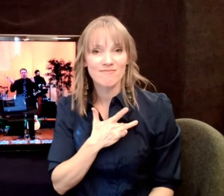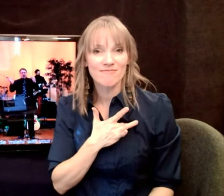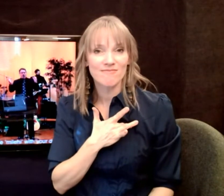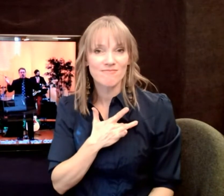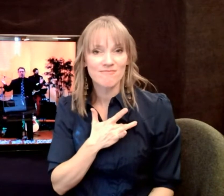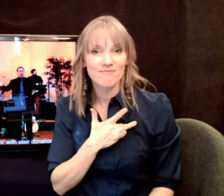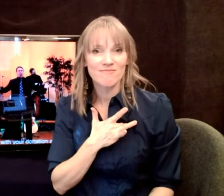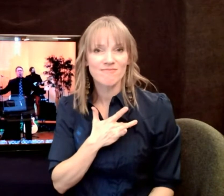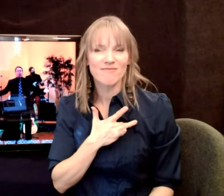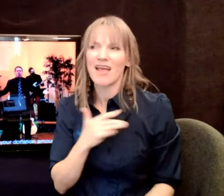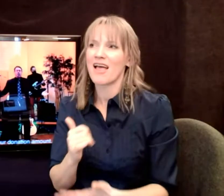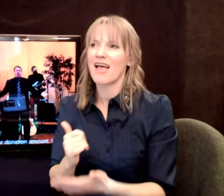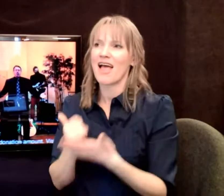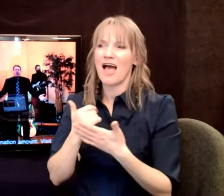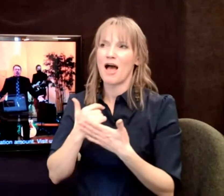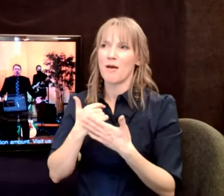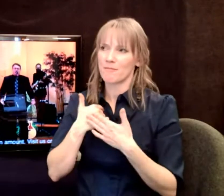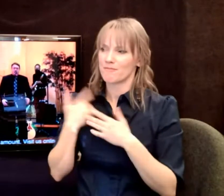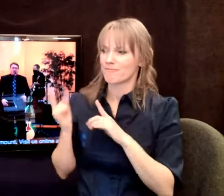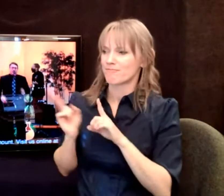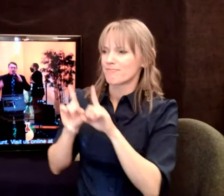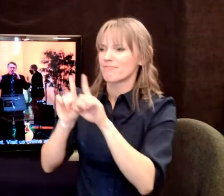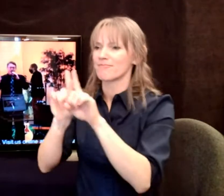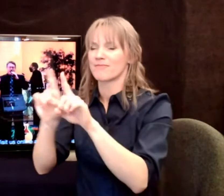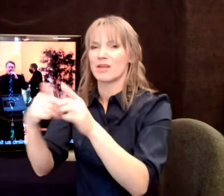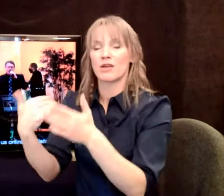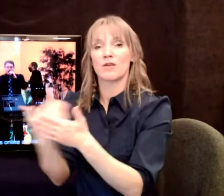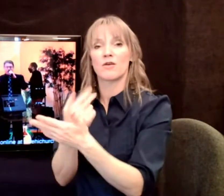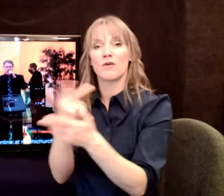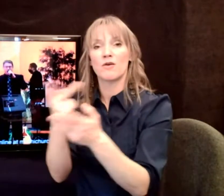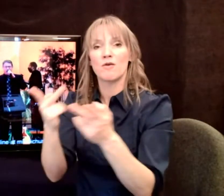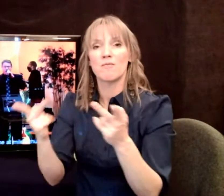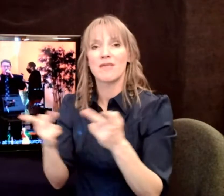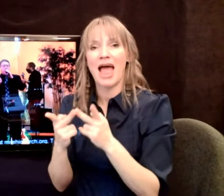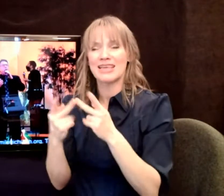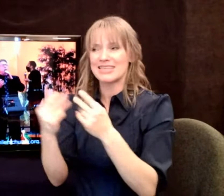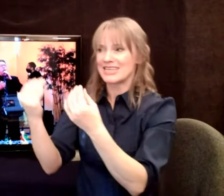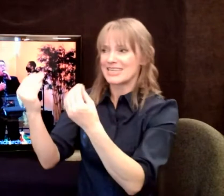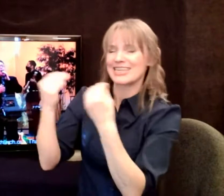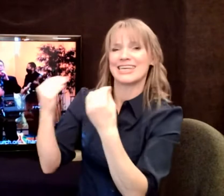take me to that old place.